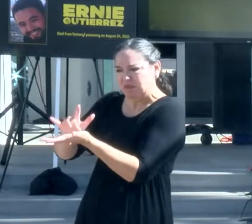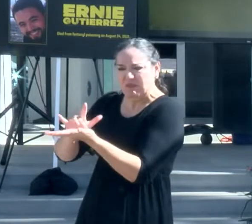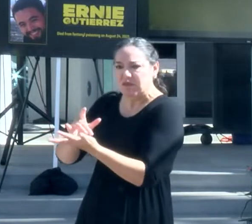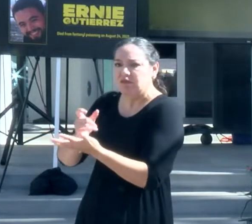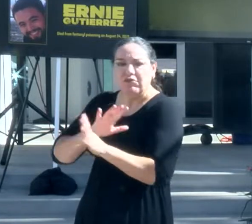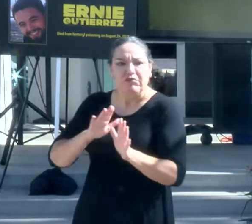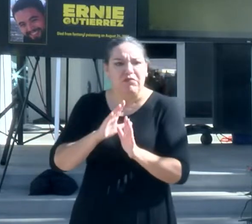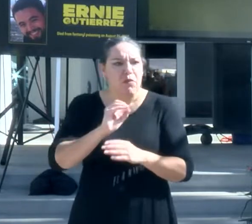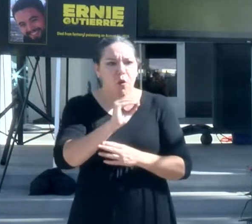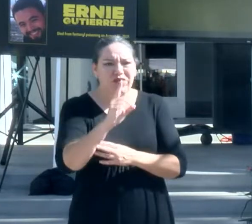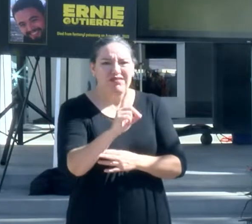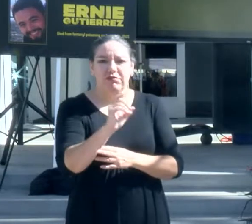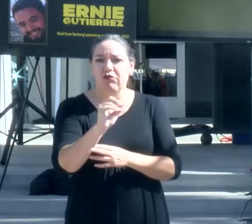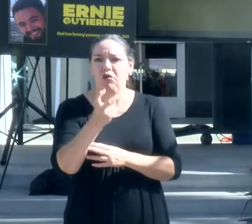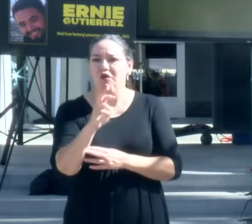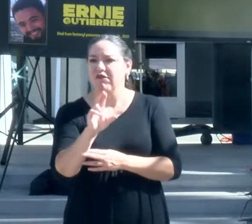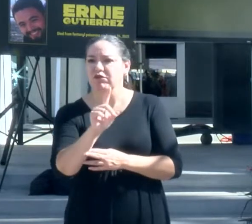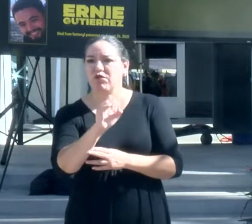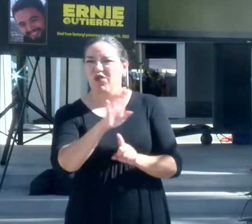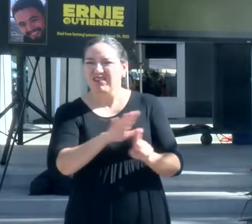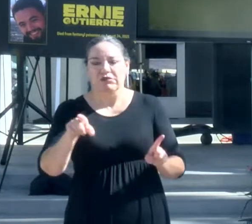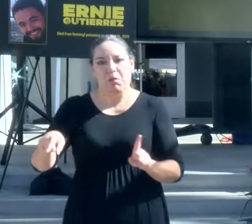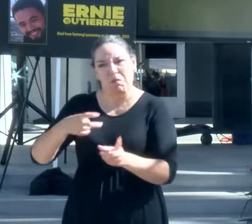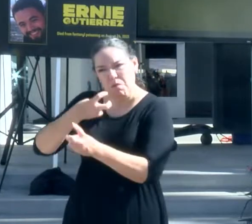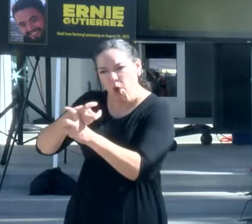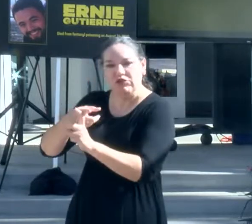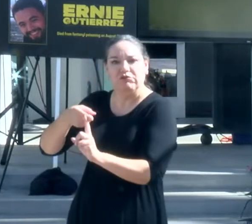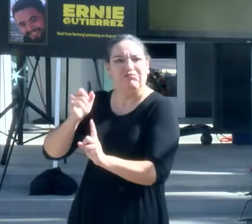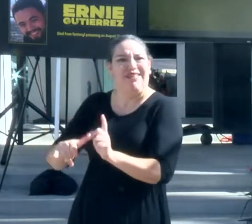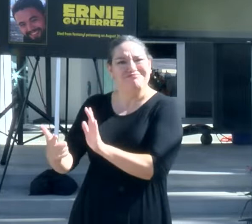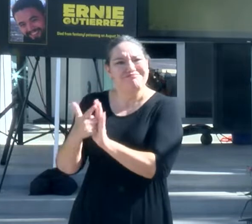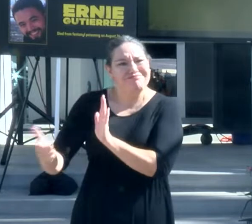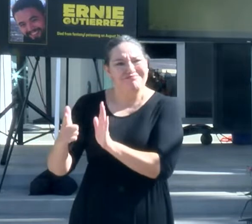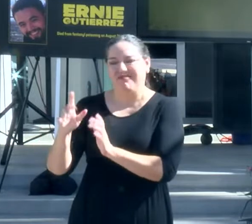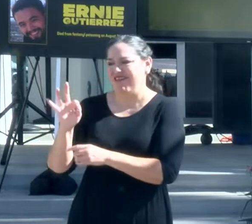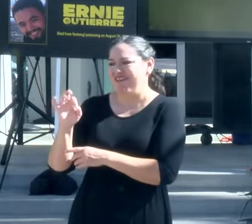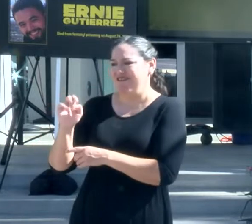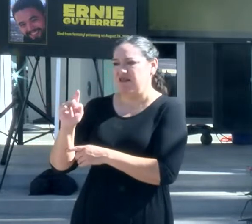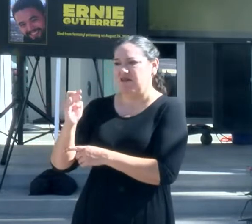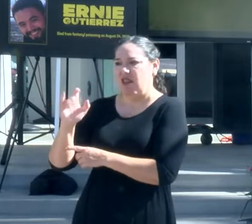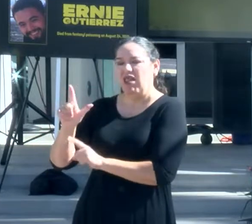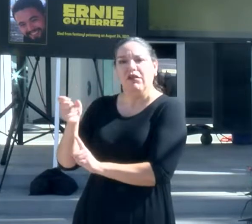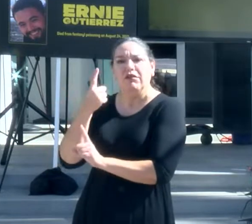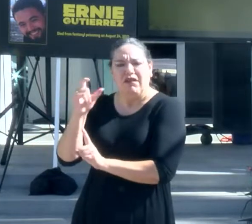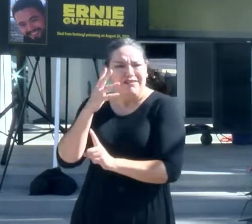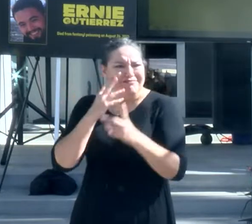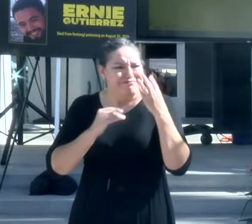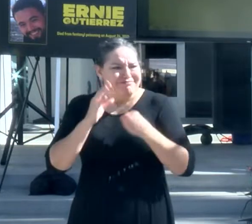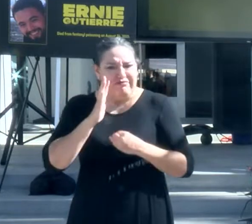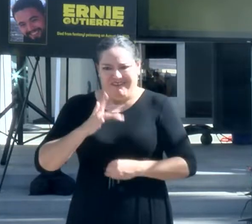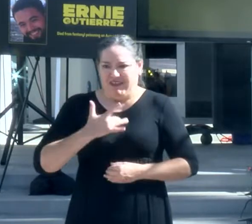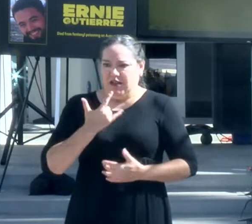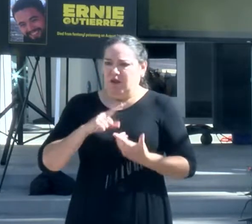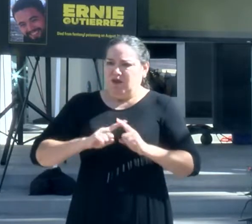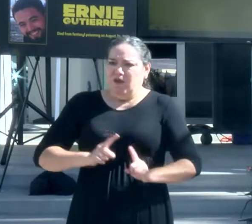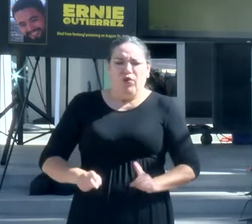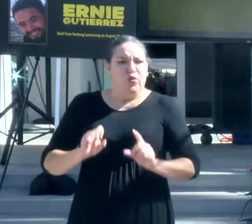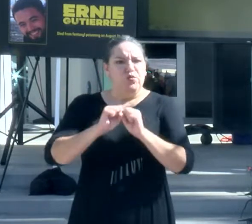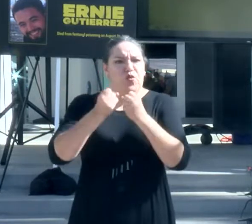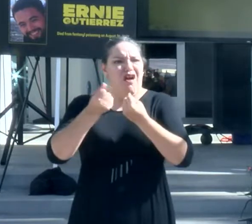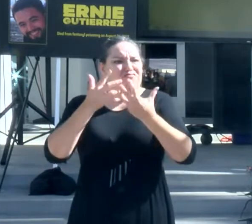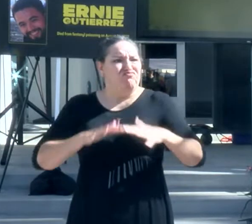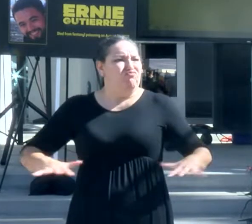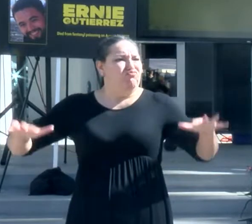illicit fentanyl. The impact of this drug is felt in very different parts of the society. There's not